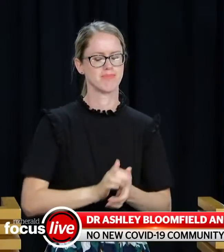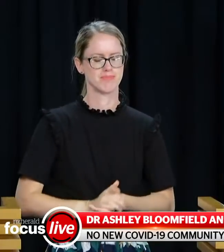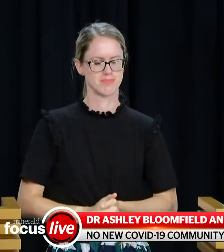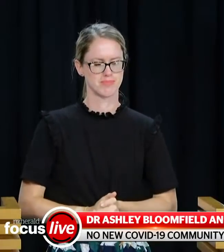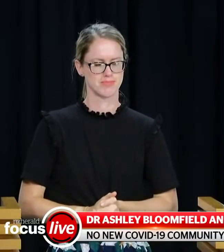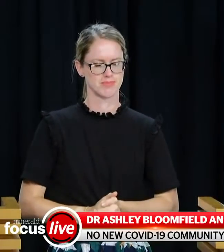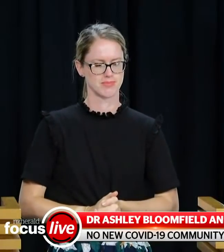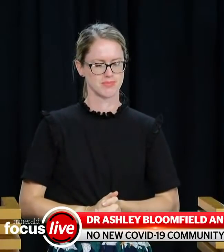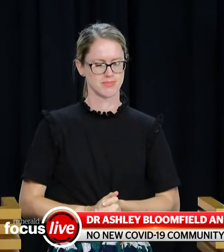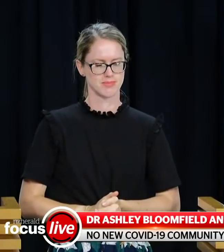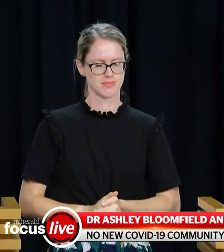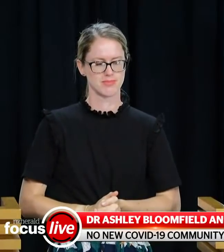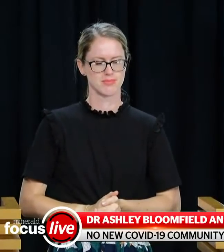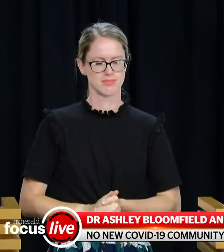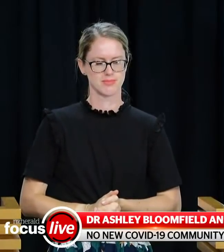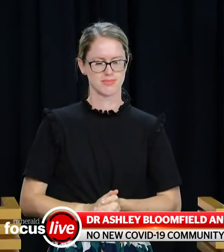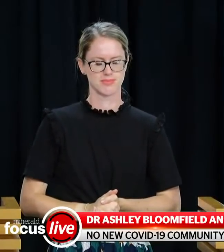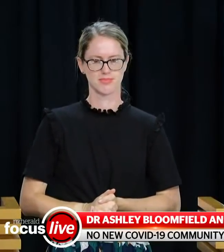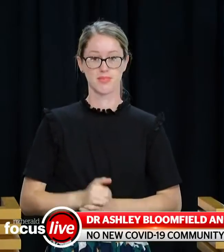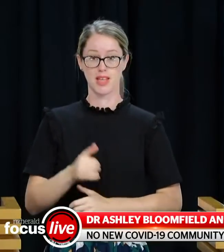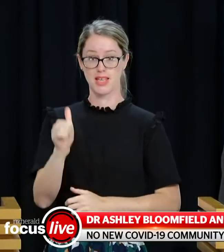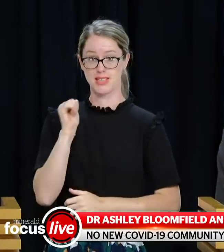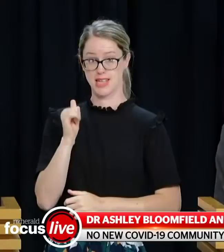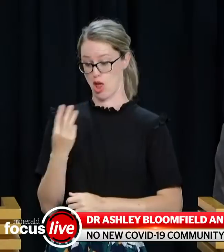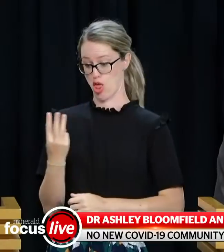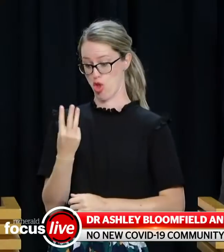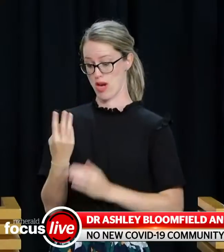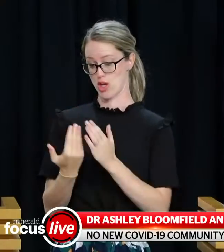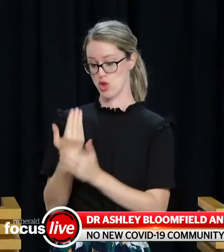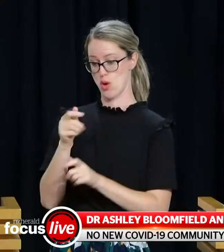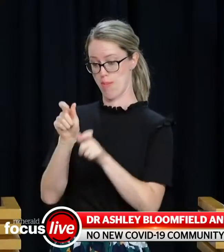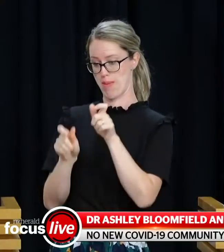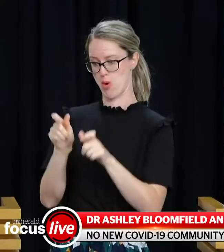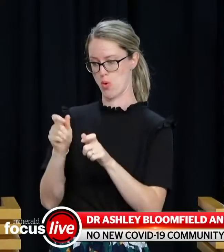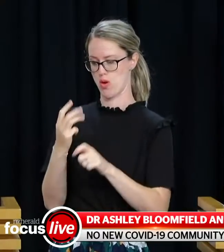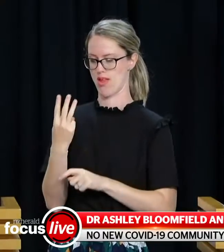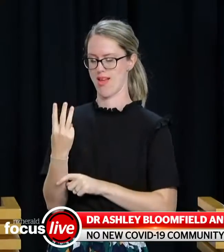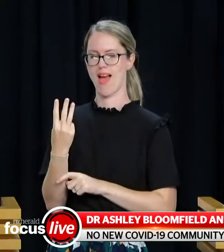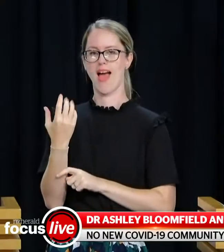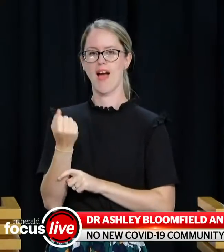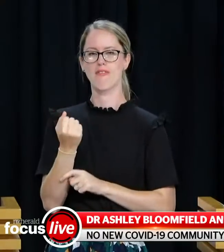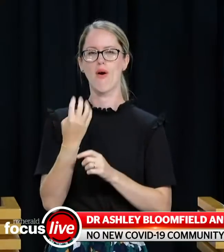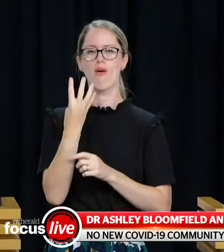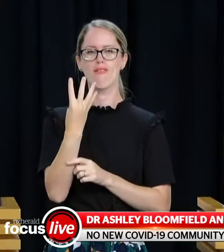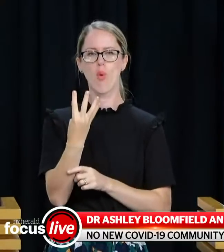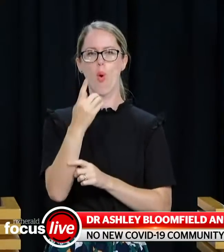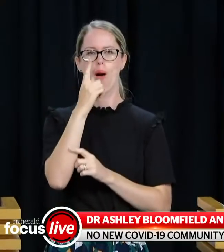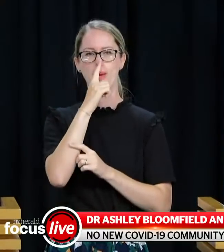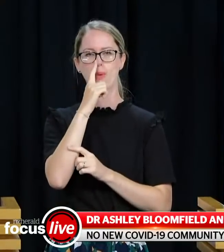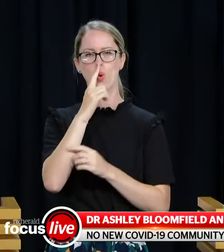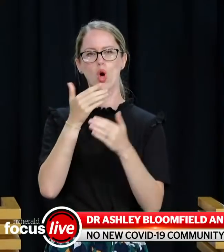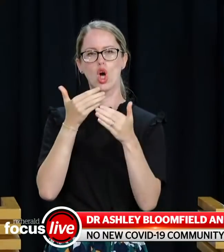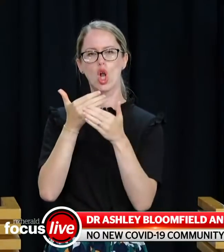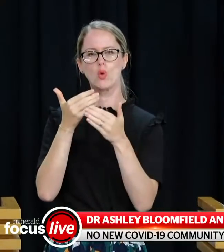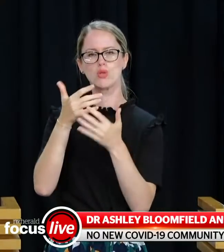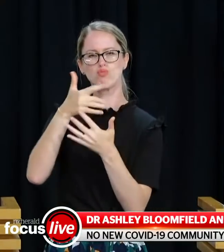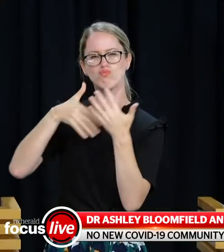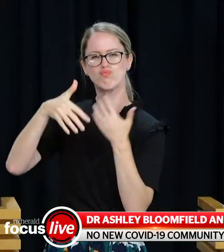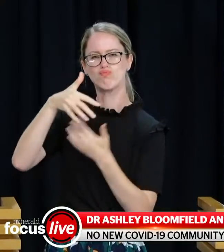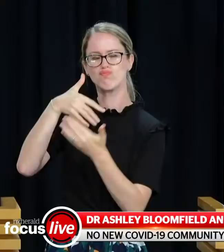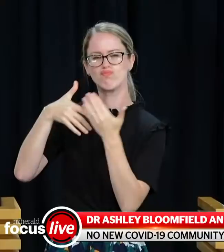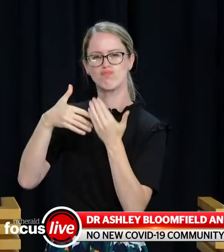For yesterday's cases, I, J and K, there have only been 4 close contacts identified outside the household so far.